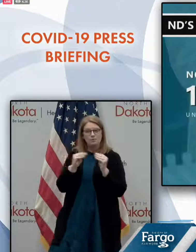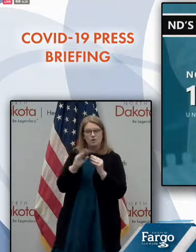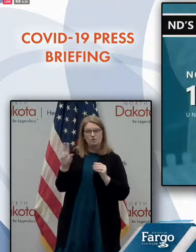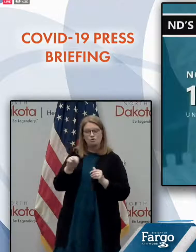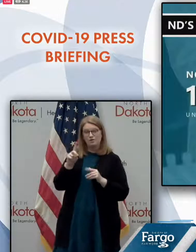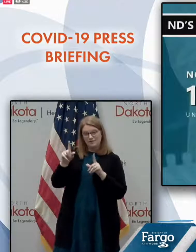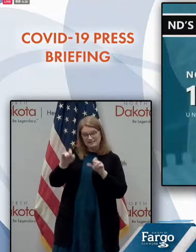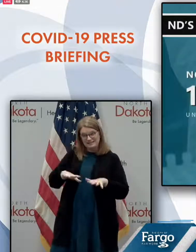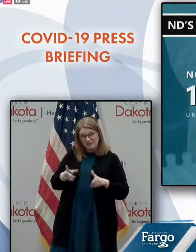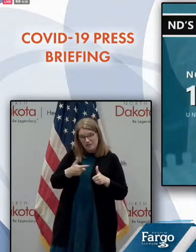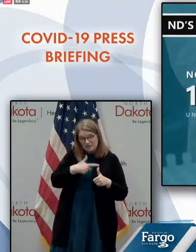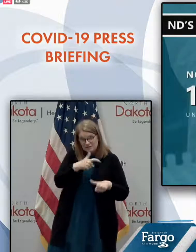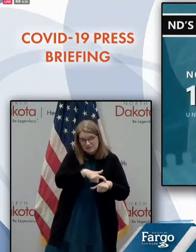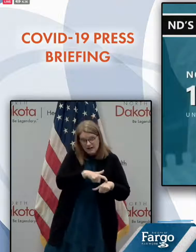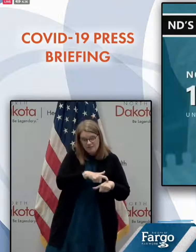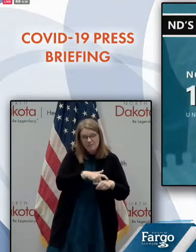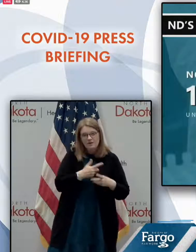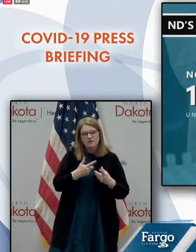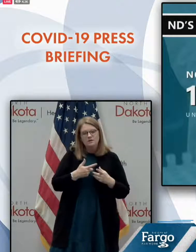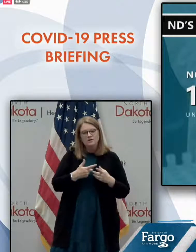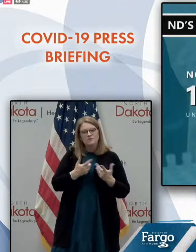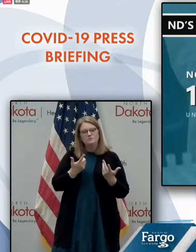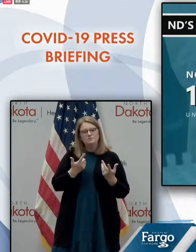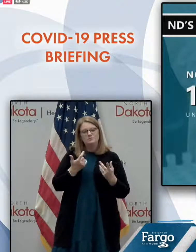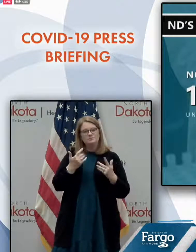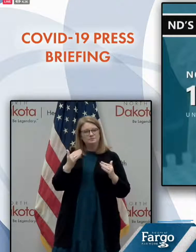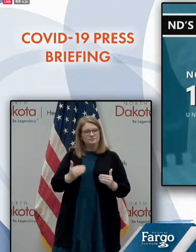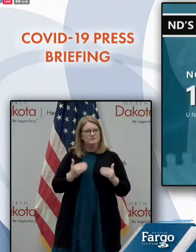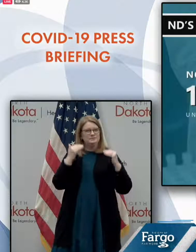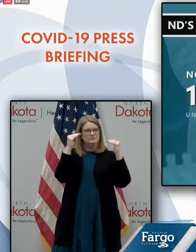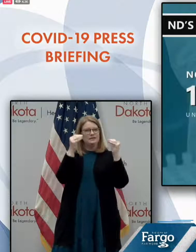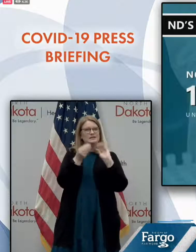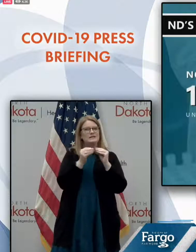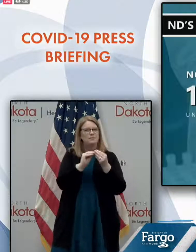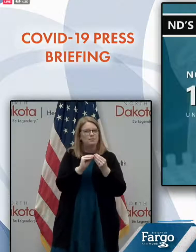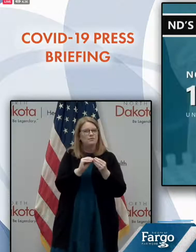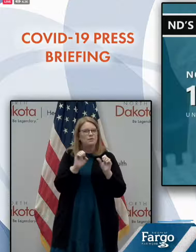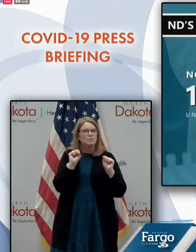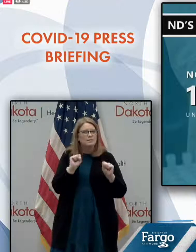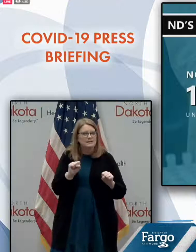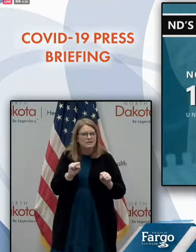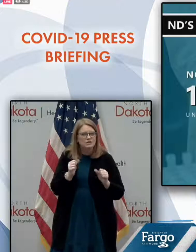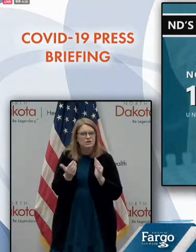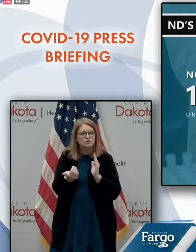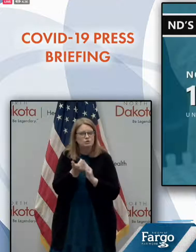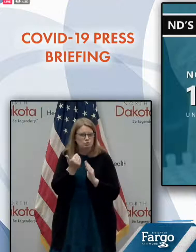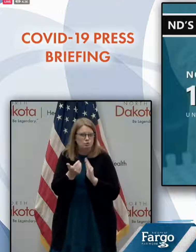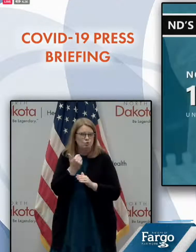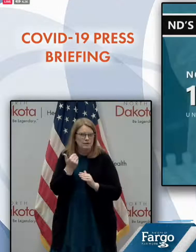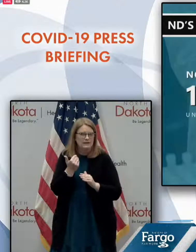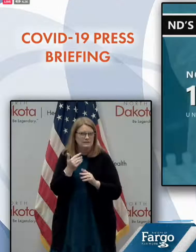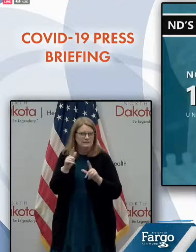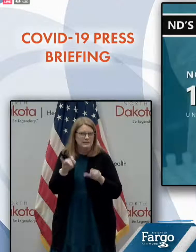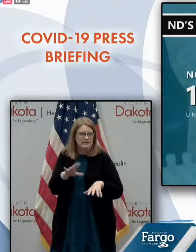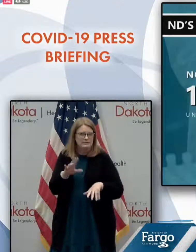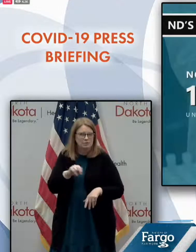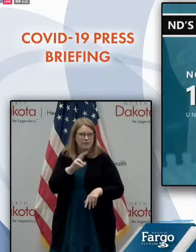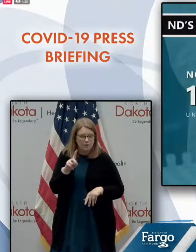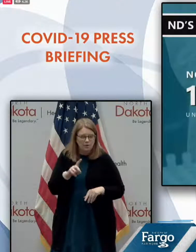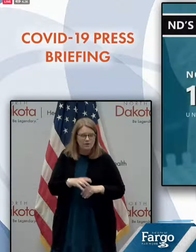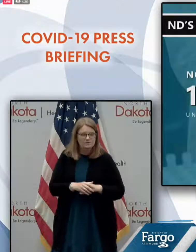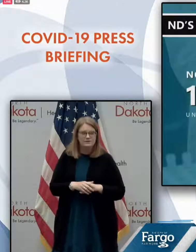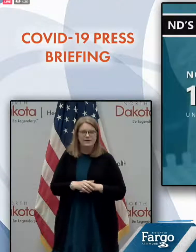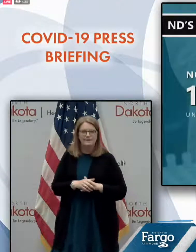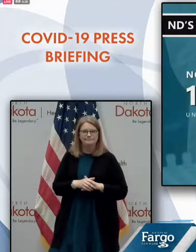from the first time, this is going to increase the number of potential newly tested North Dakotans. So we have